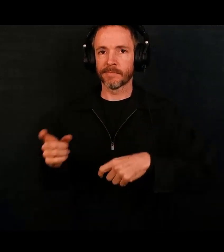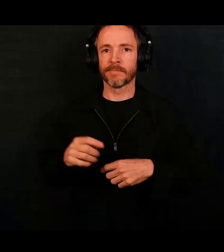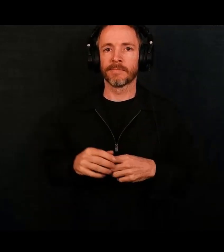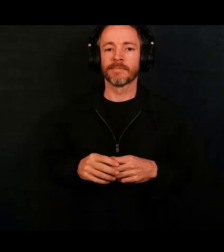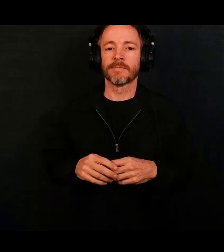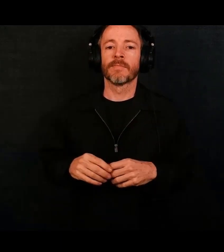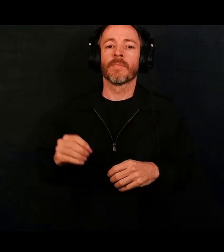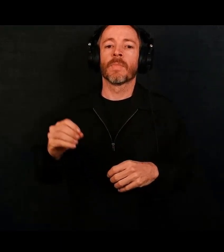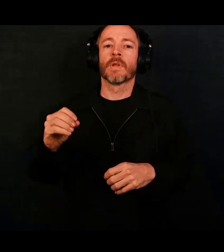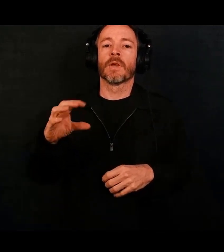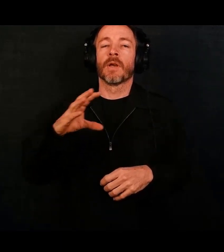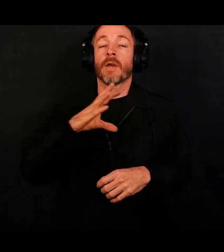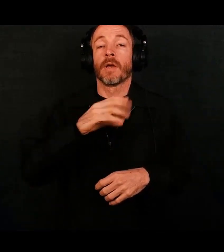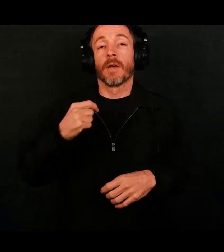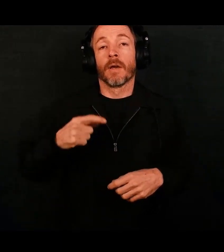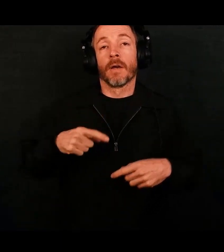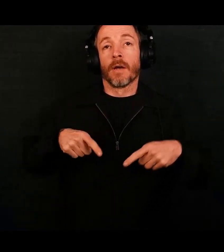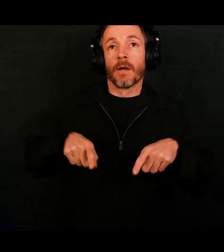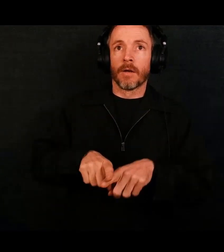And a soap dish